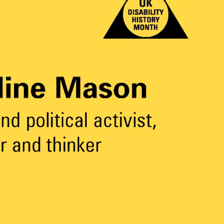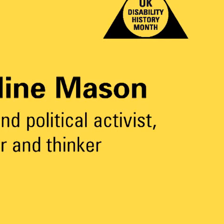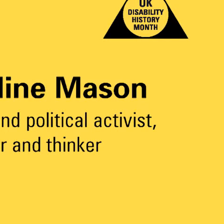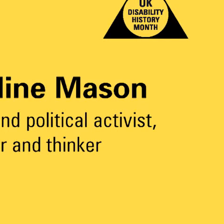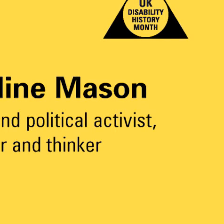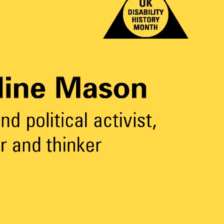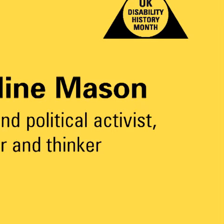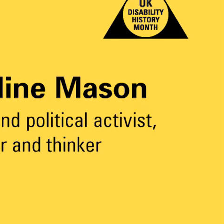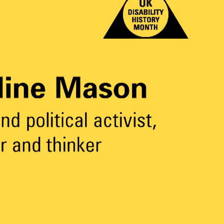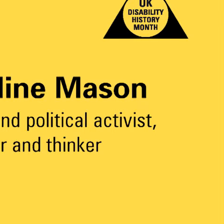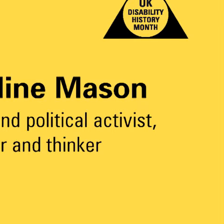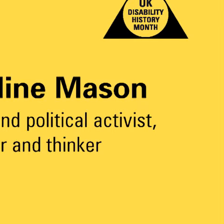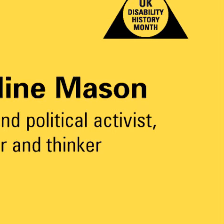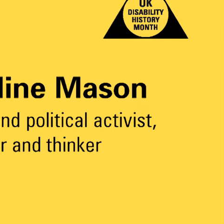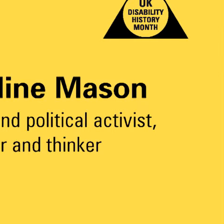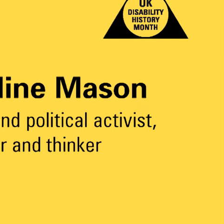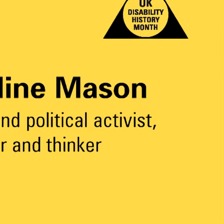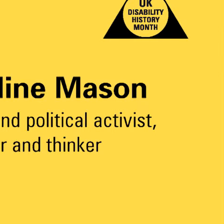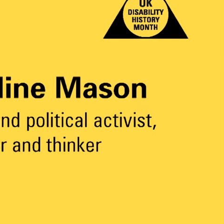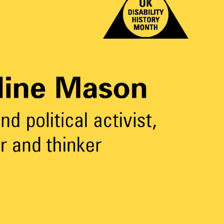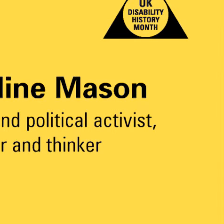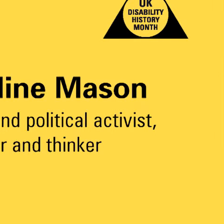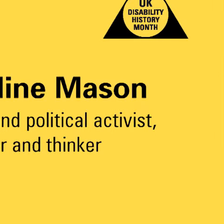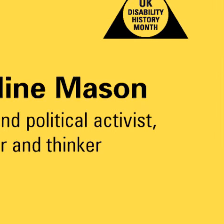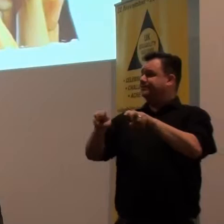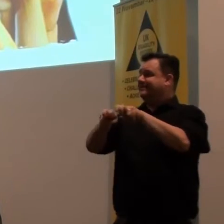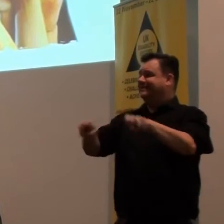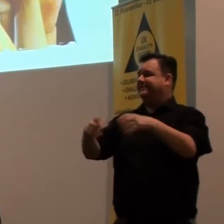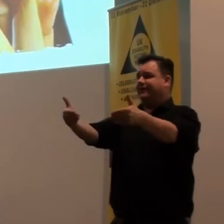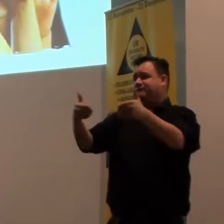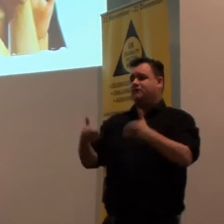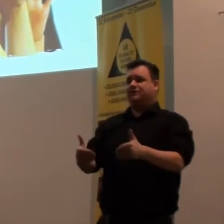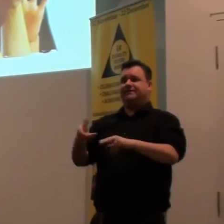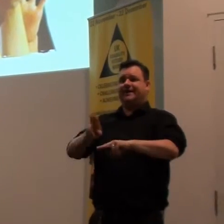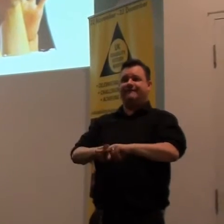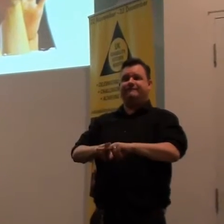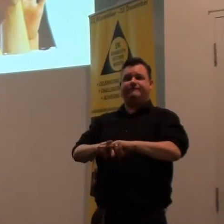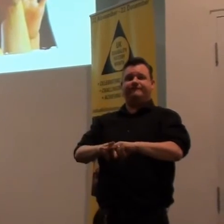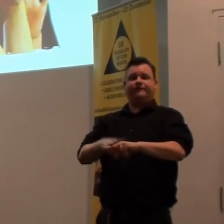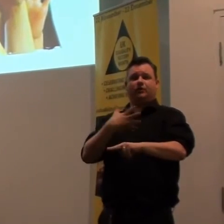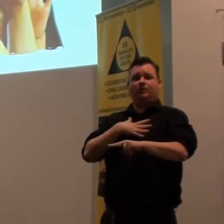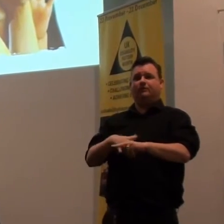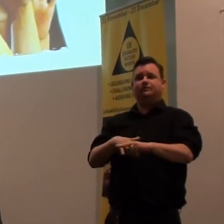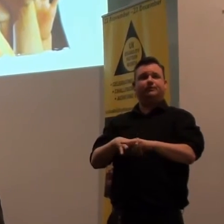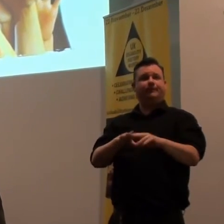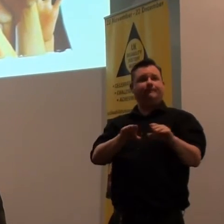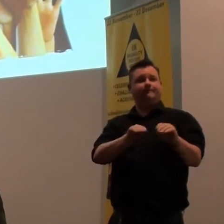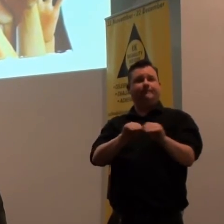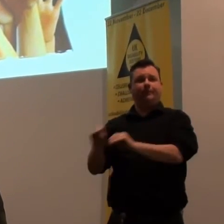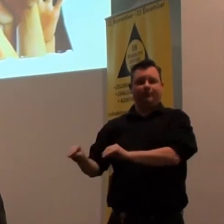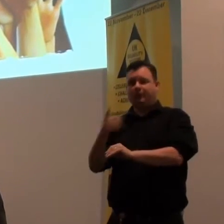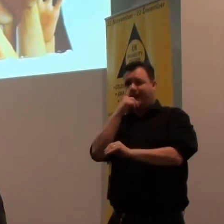The next speaker is, if people want to come over here, there are some seats. People right over there might not know that.